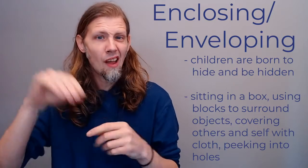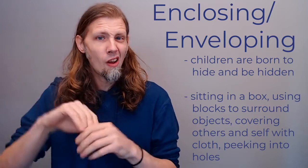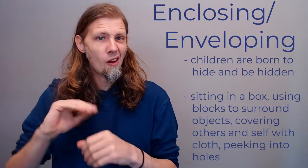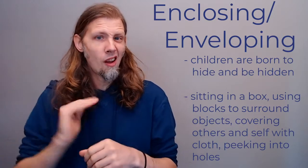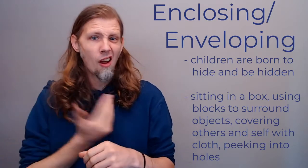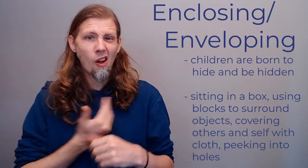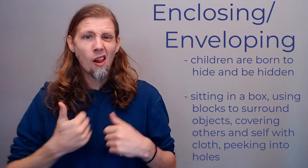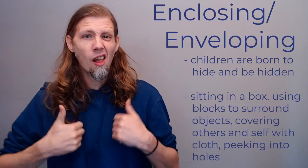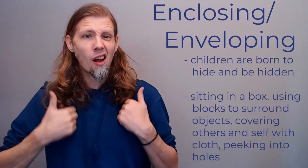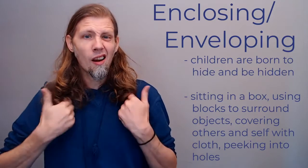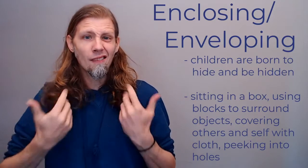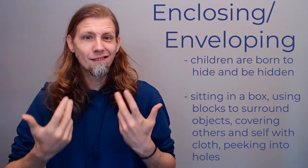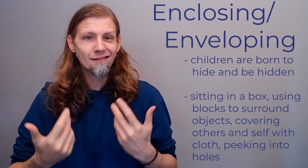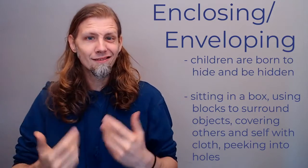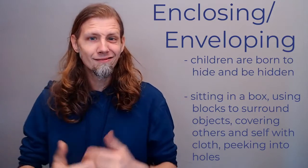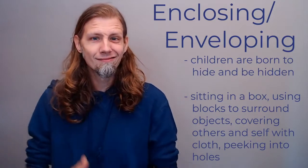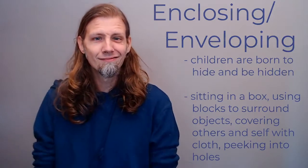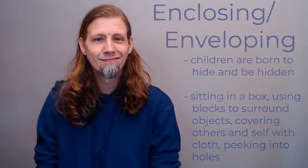our daily lives.